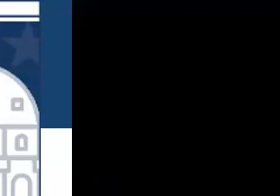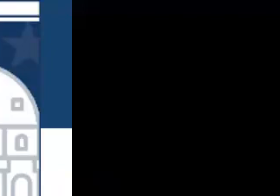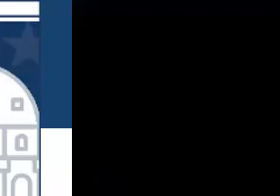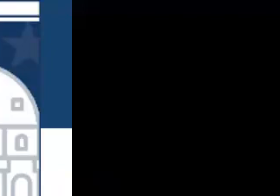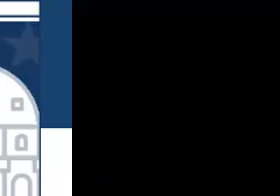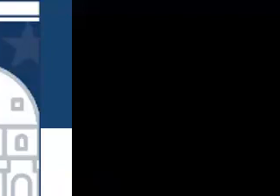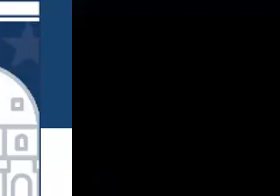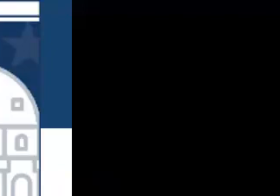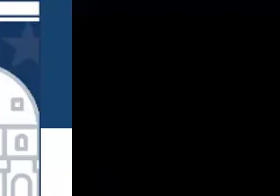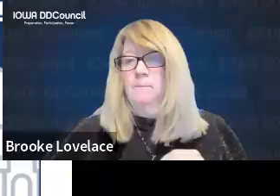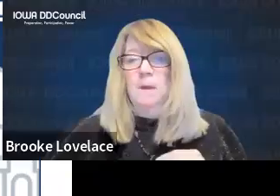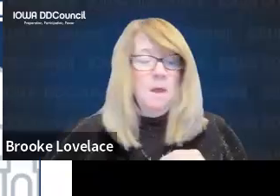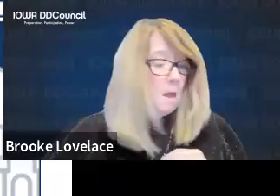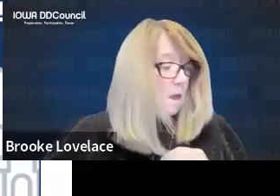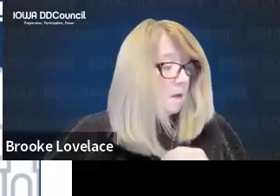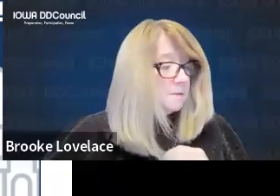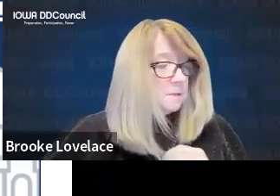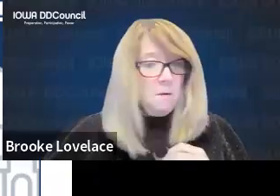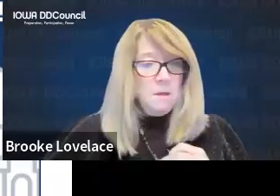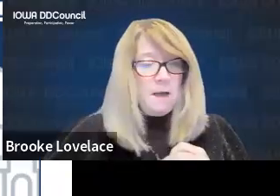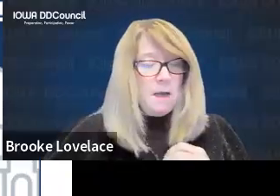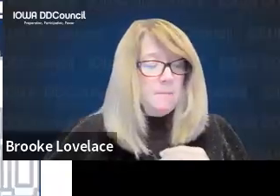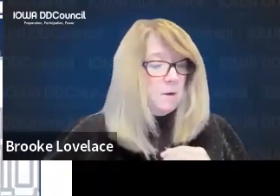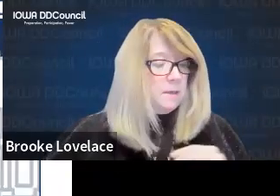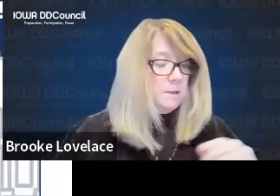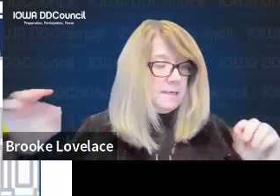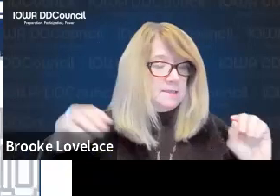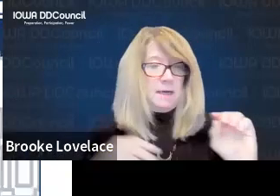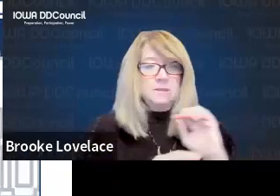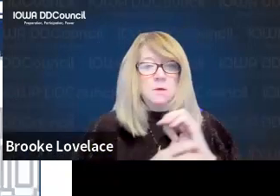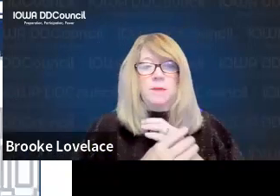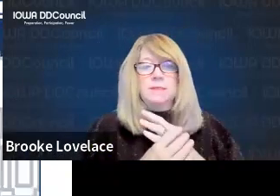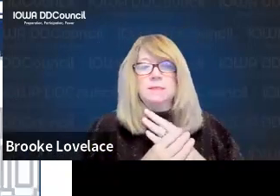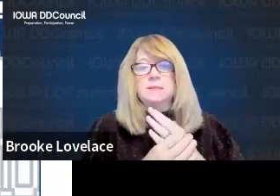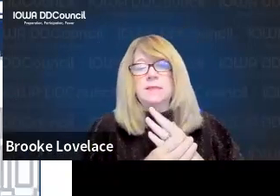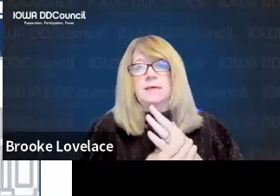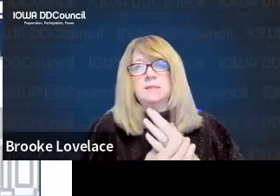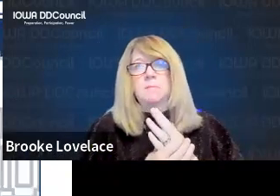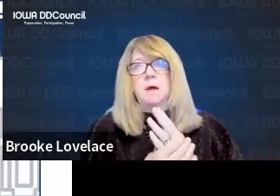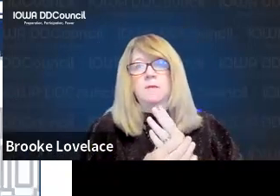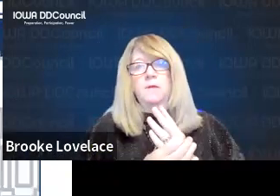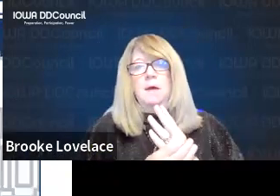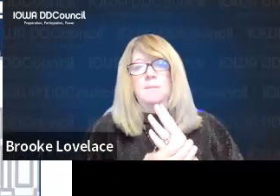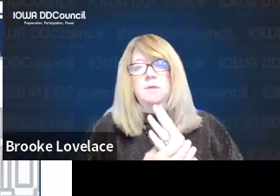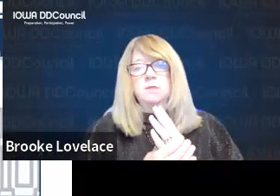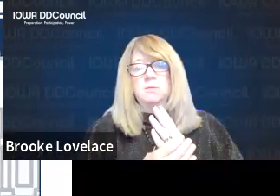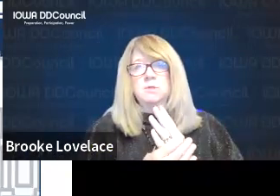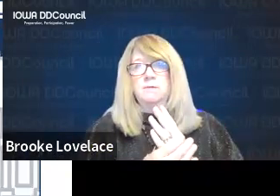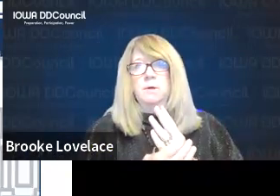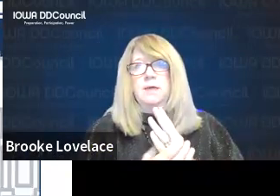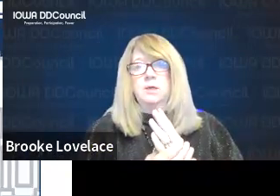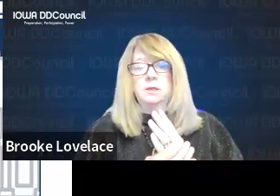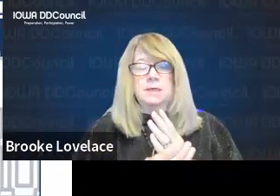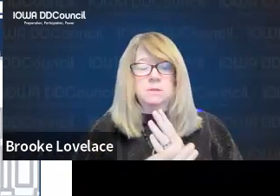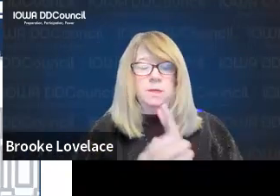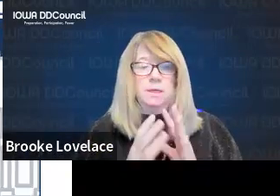too. Okay. So Emily, go ahead and go to the next slide. So we did this last month, which is almost over